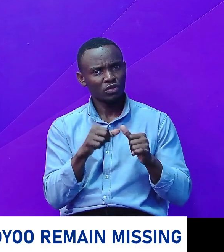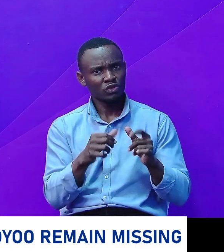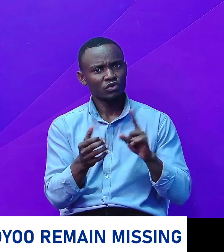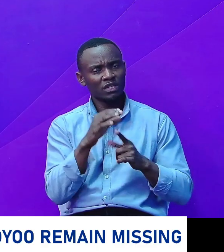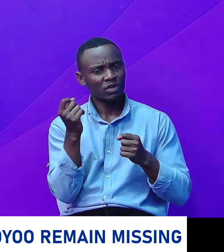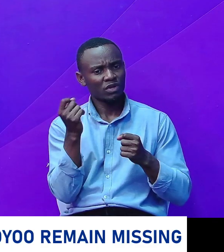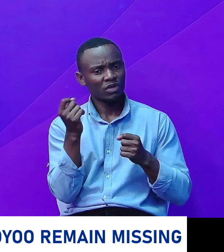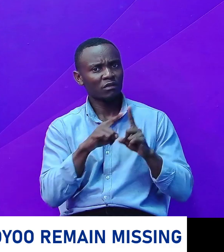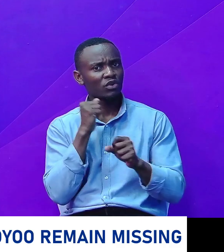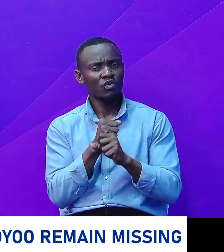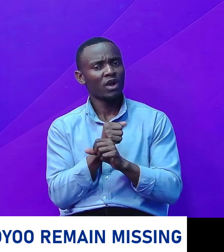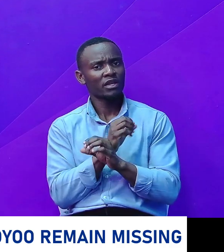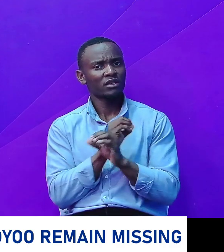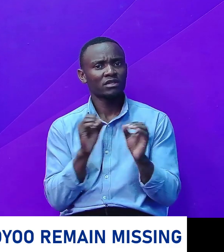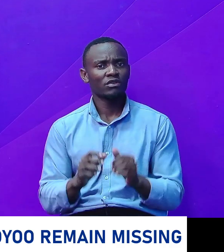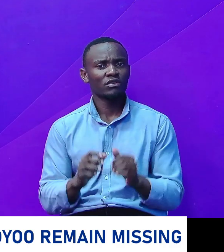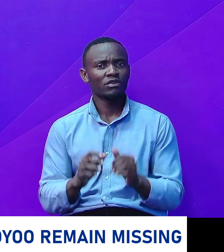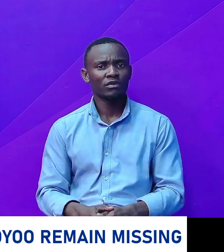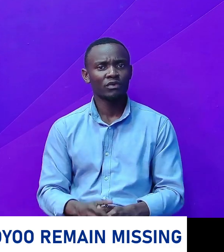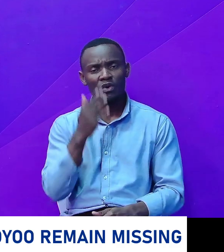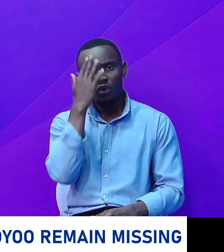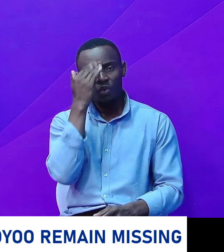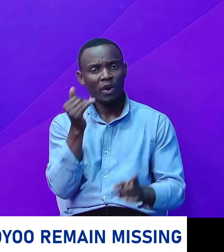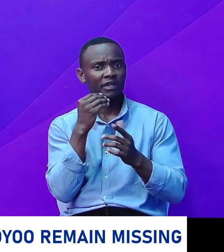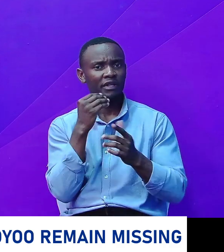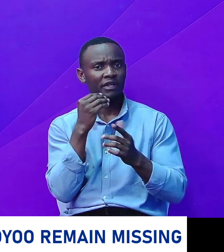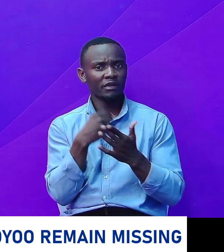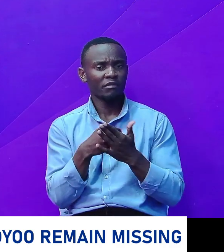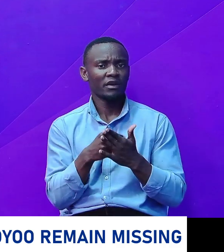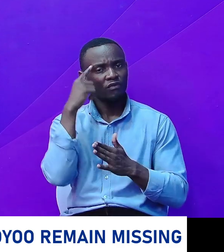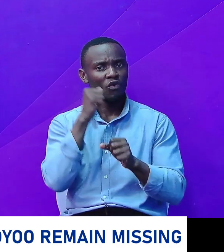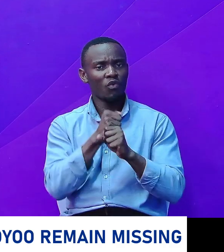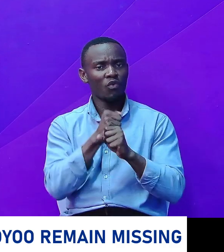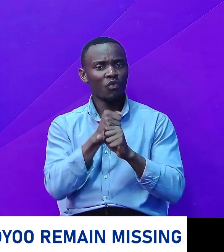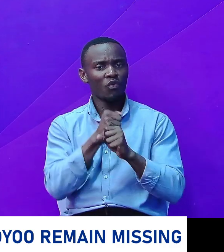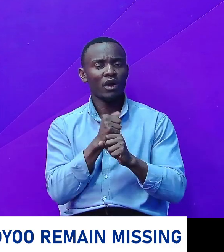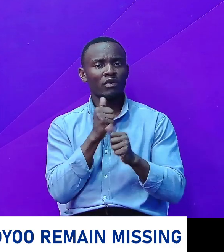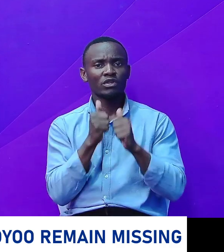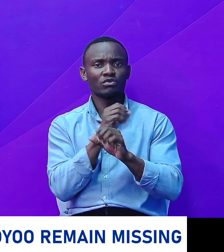work they are paid to do? Why take money for work not done?